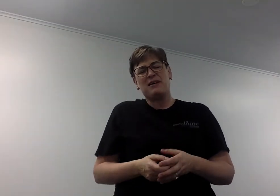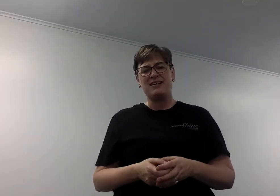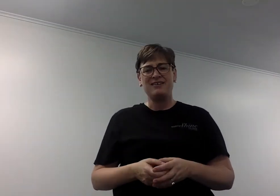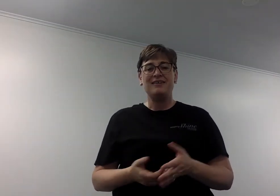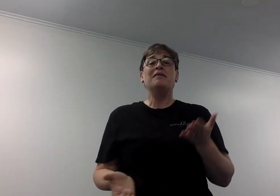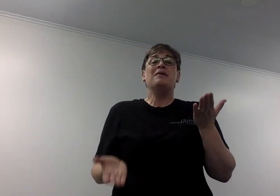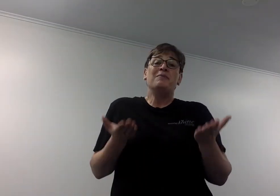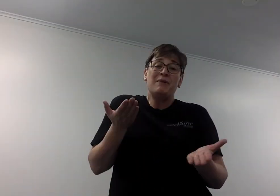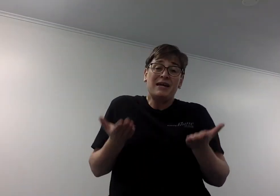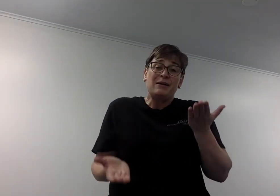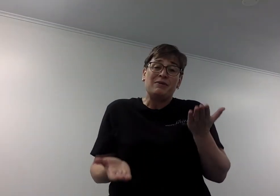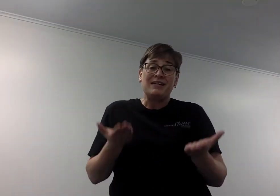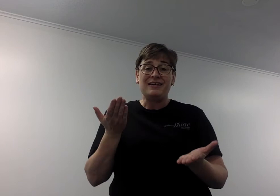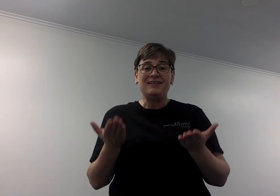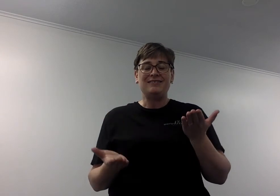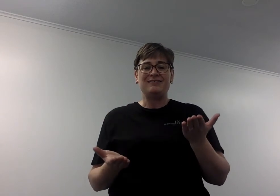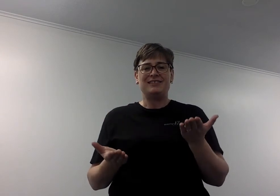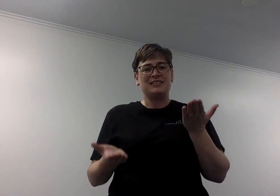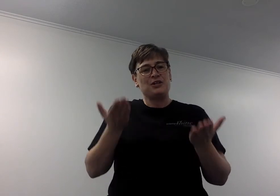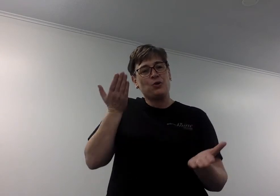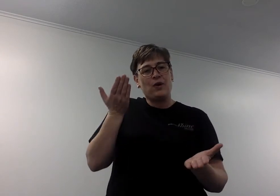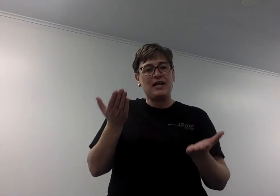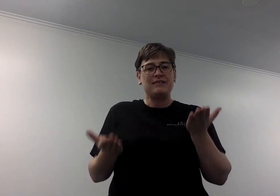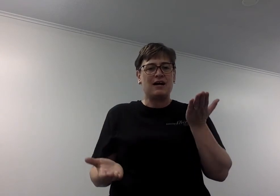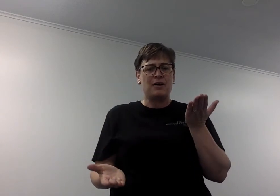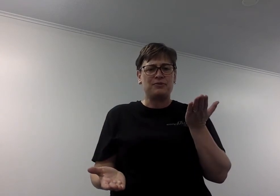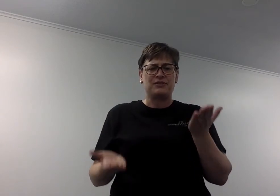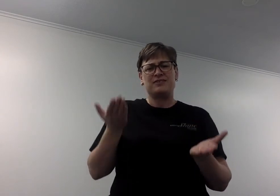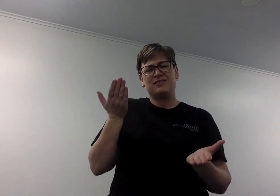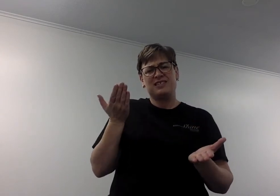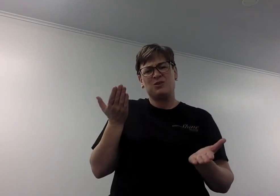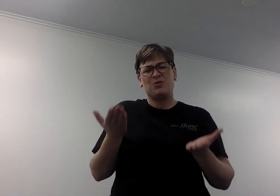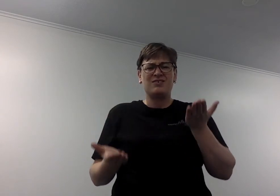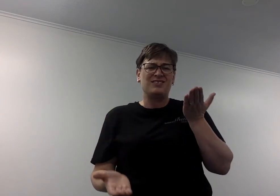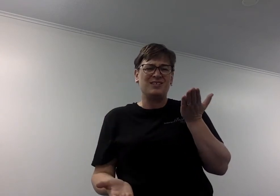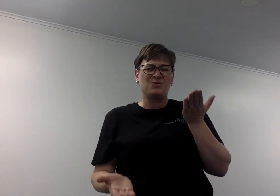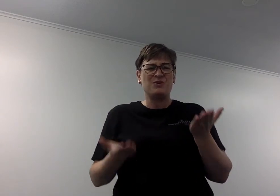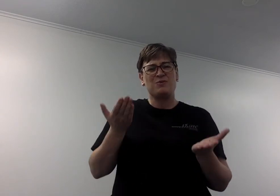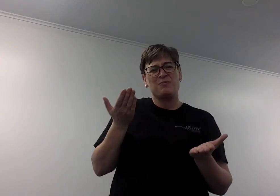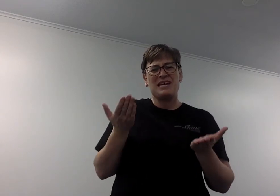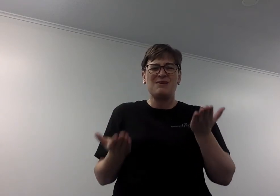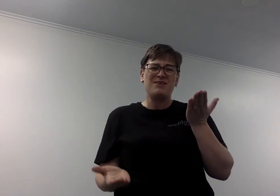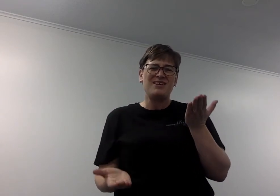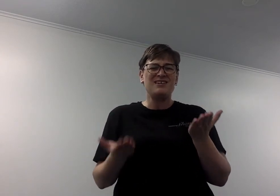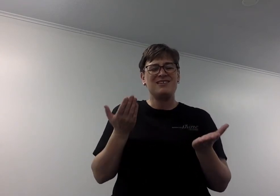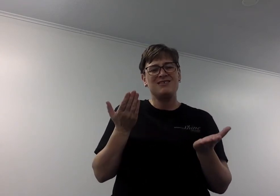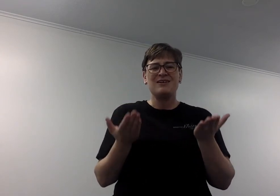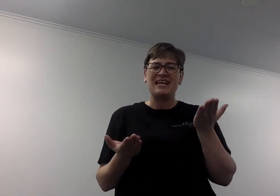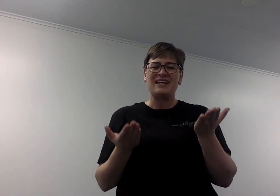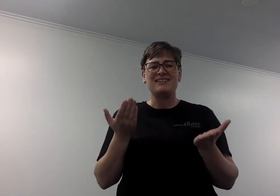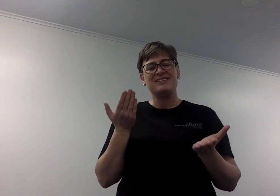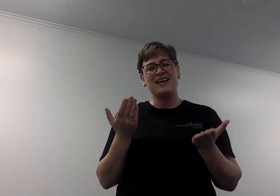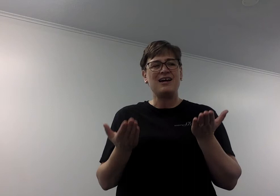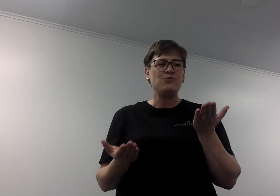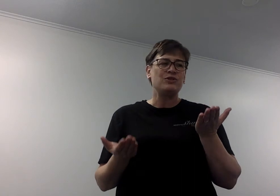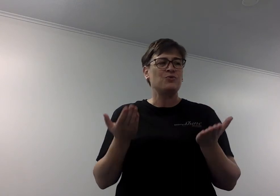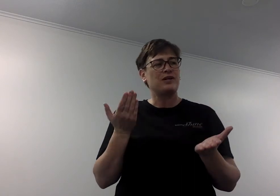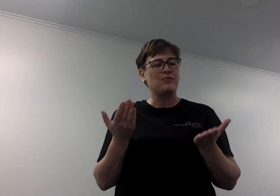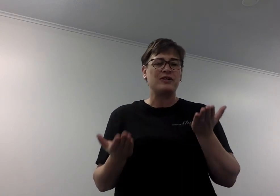maybe. It's like you're weighing the options. This one or this one, well, maybe, I can't decide which one I want to